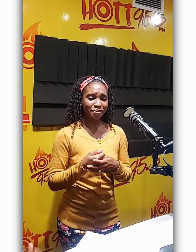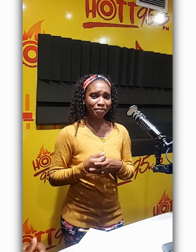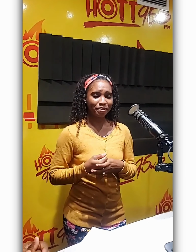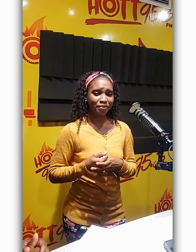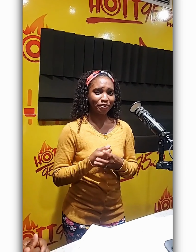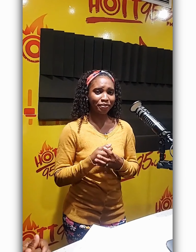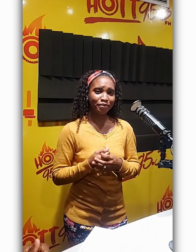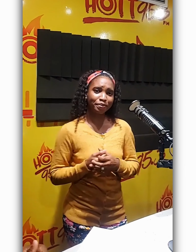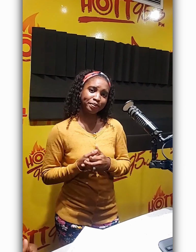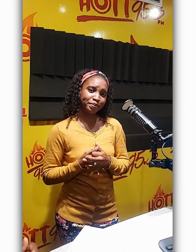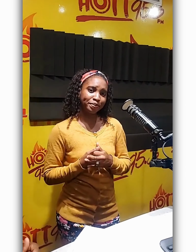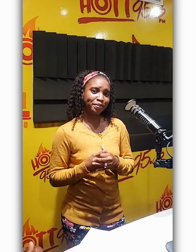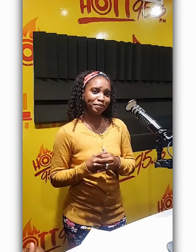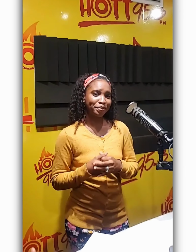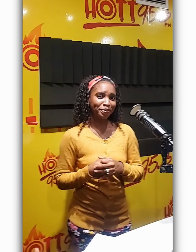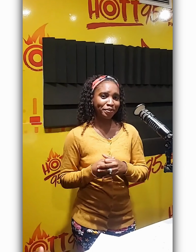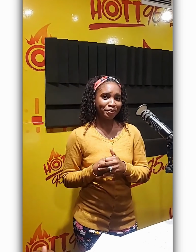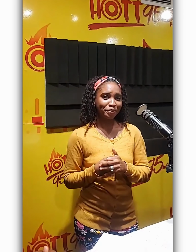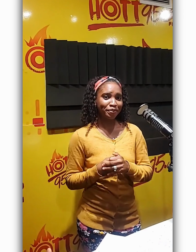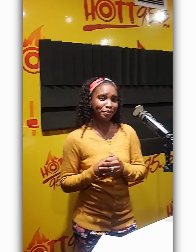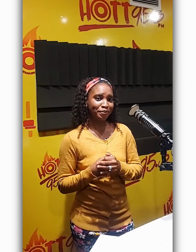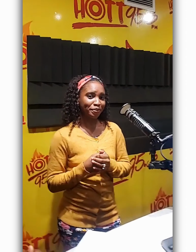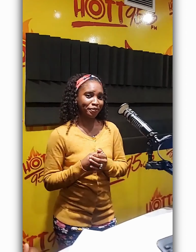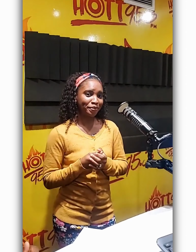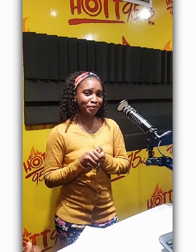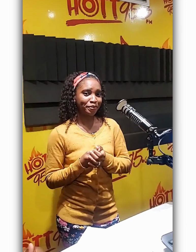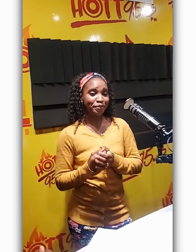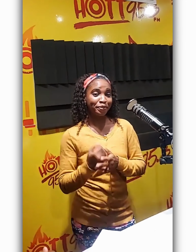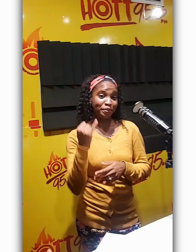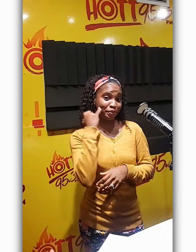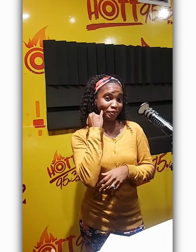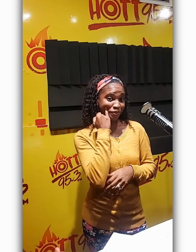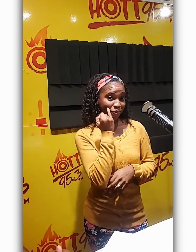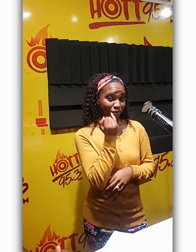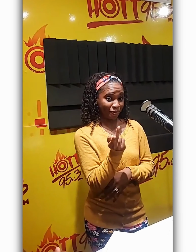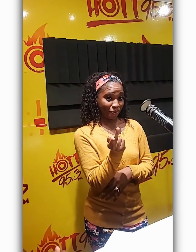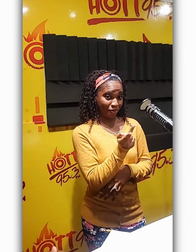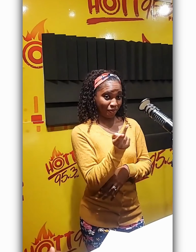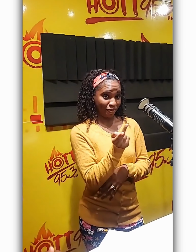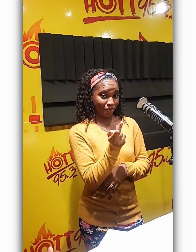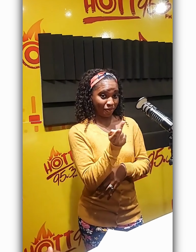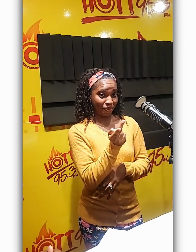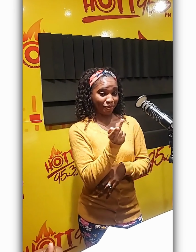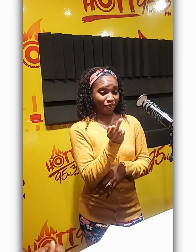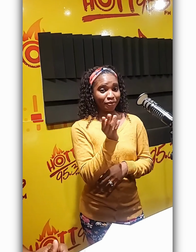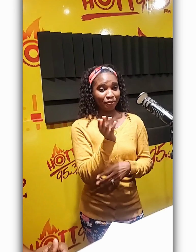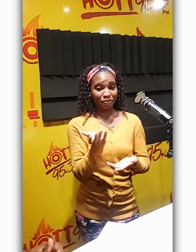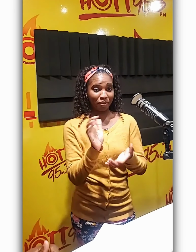if it's someone or a couple married, and have disabilities, deaf,